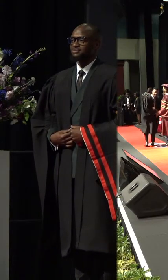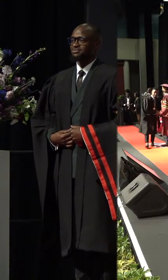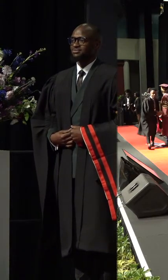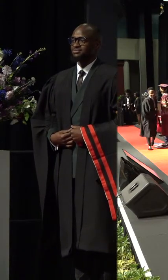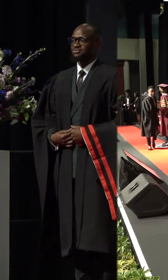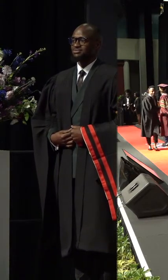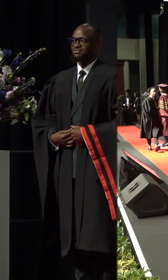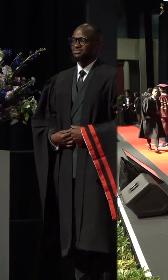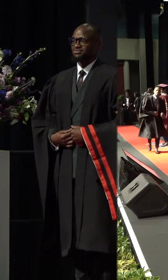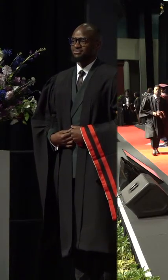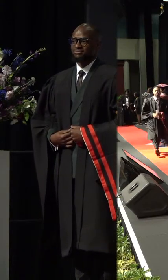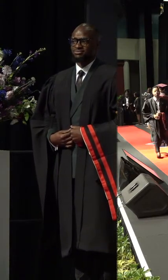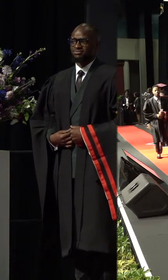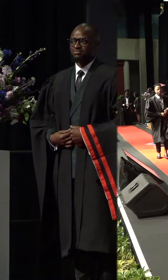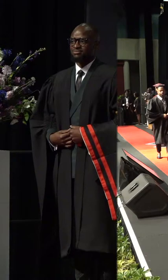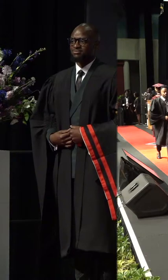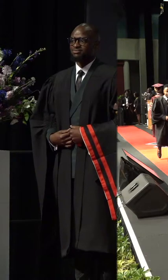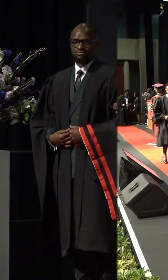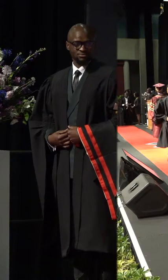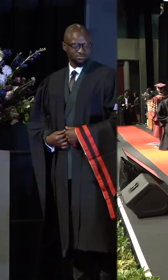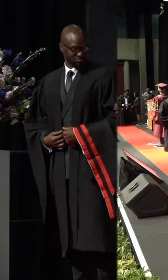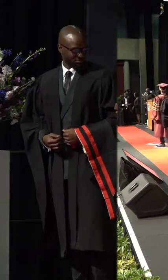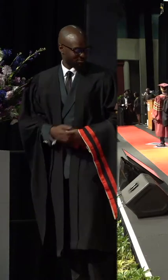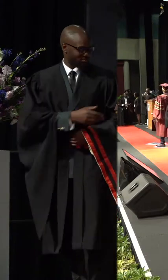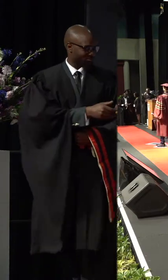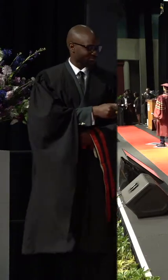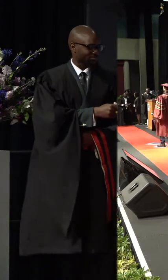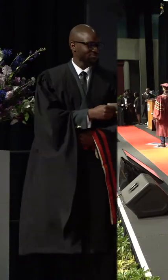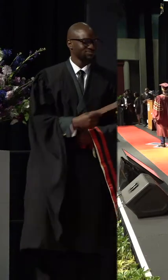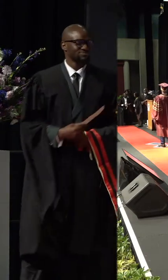Sandile Mlungisi Mkize.